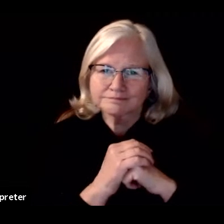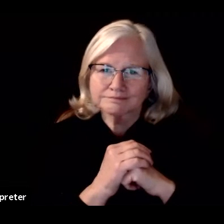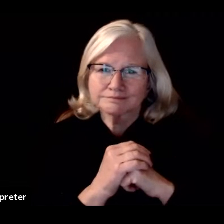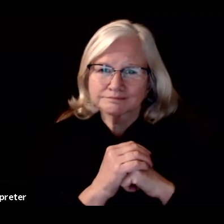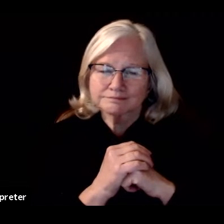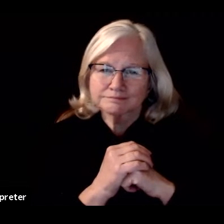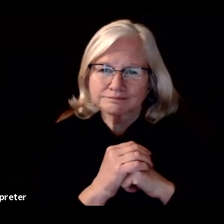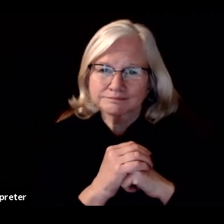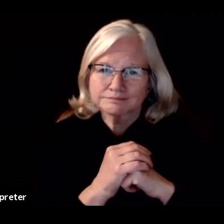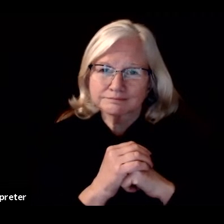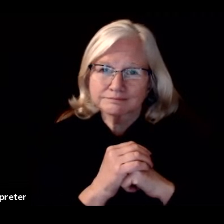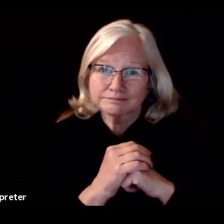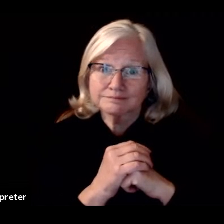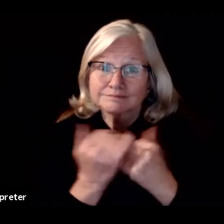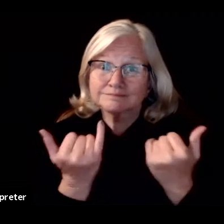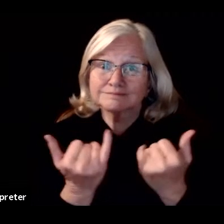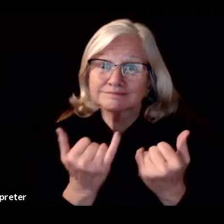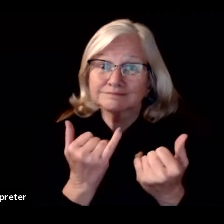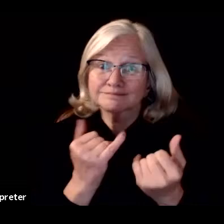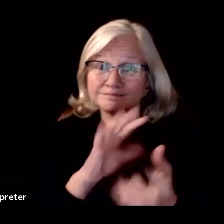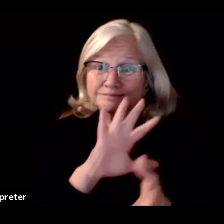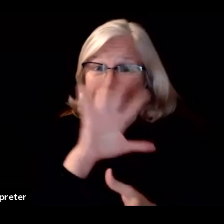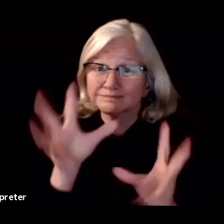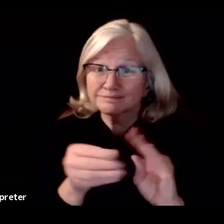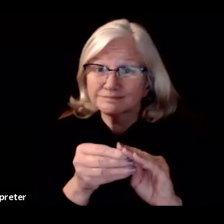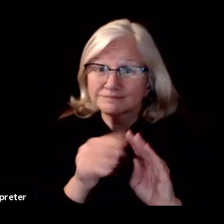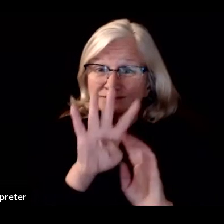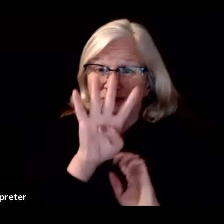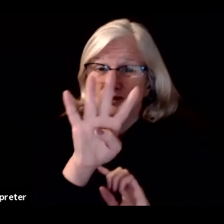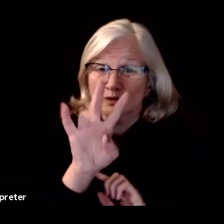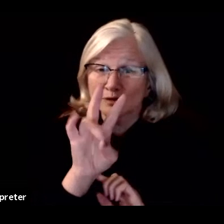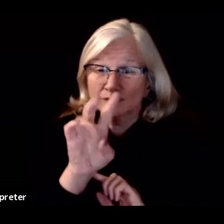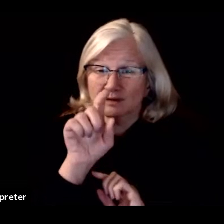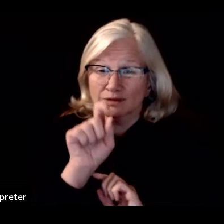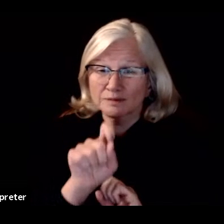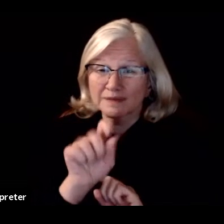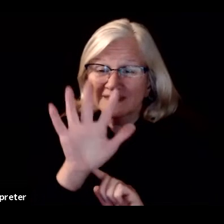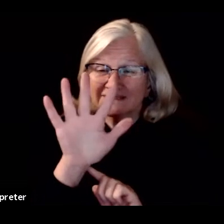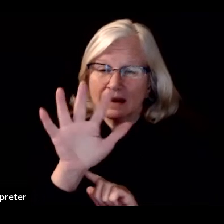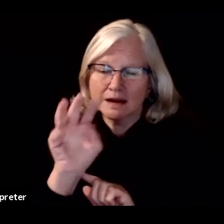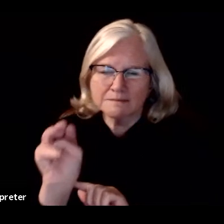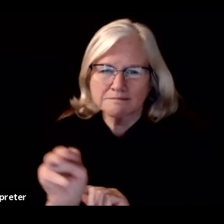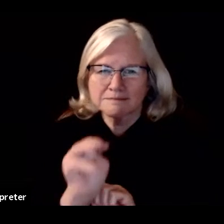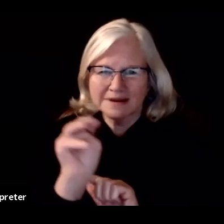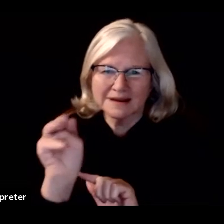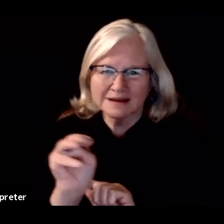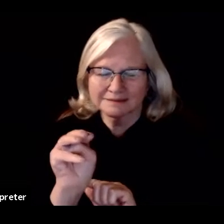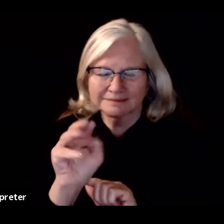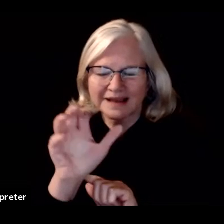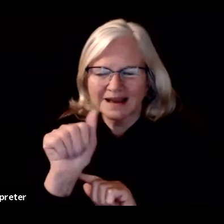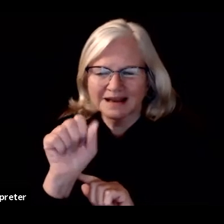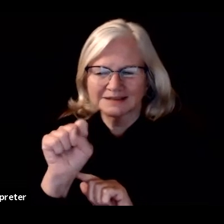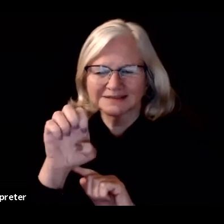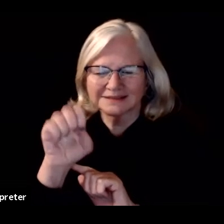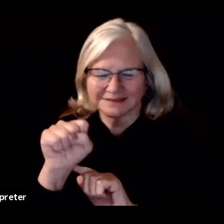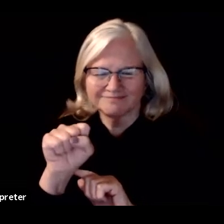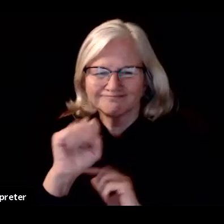47.5 million cases and over 1.2 million deaths. In Minnesota, we announced